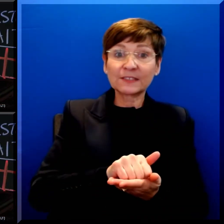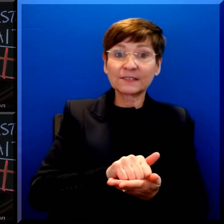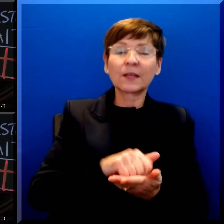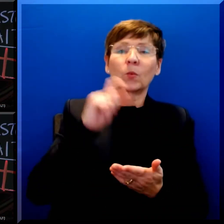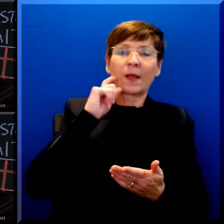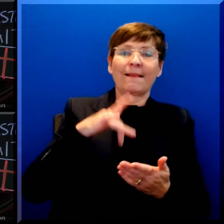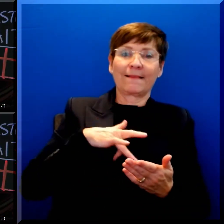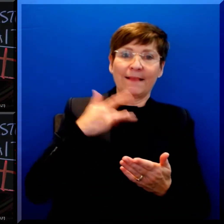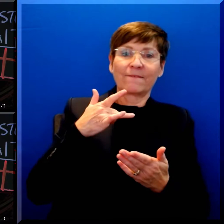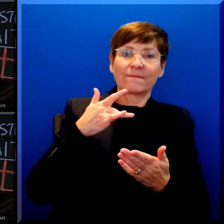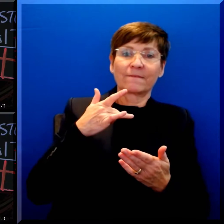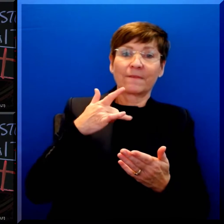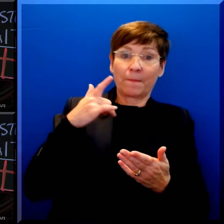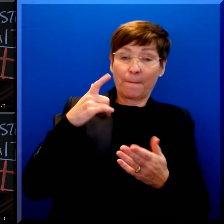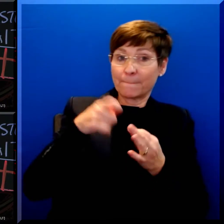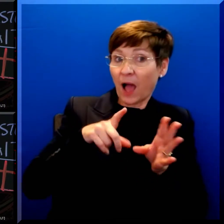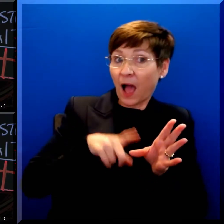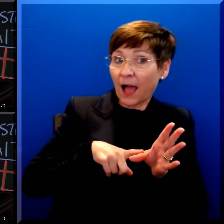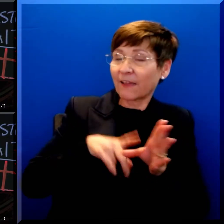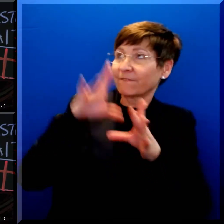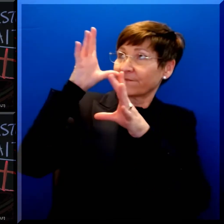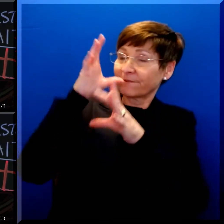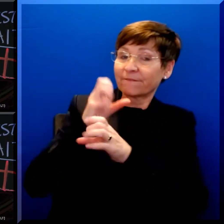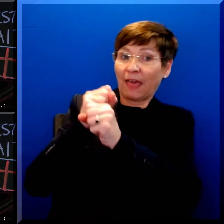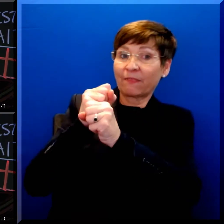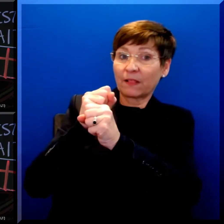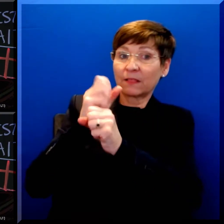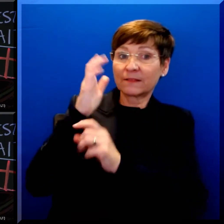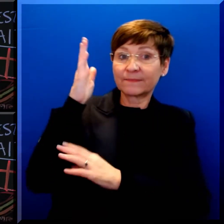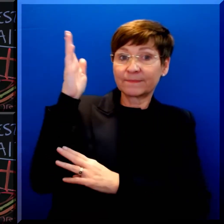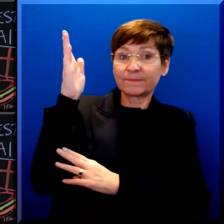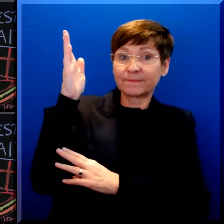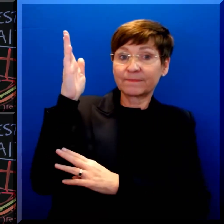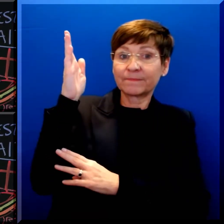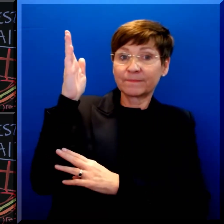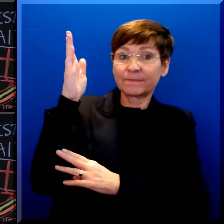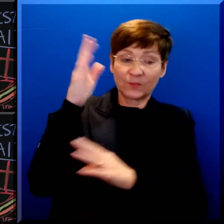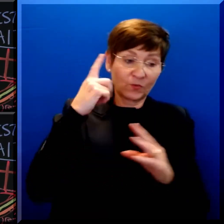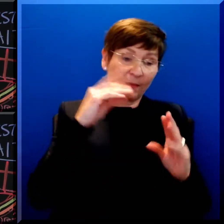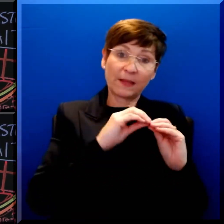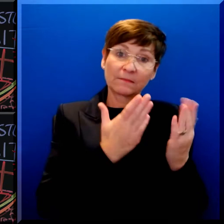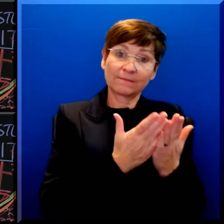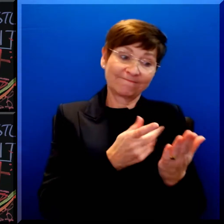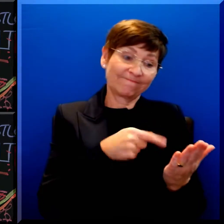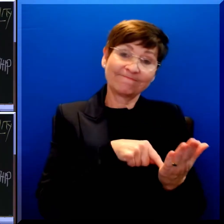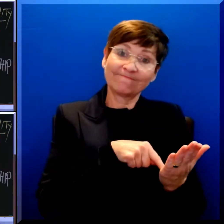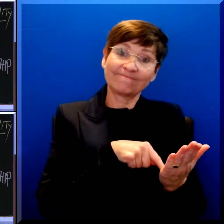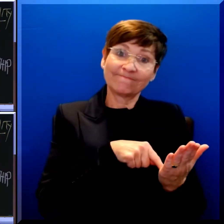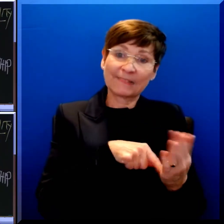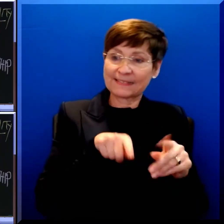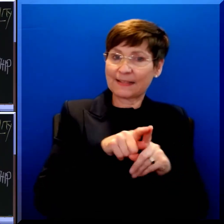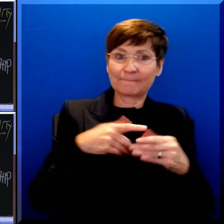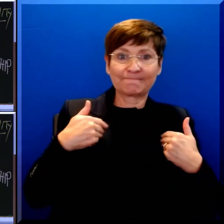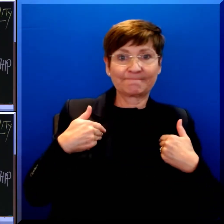their faithfulness to God. You have to see your life through the gospel lens. On your journey, guys, same as